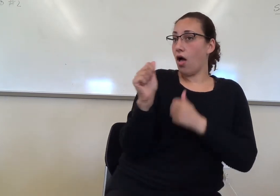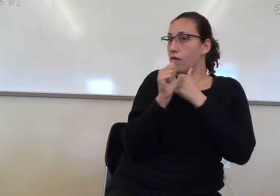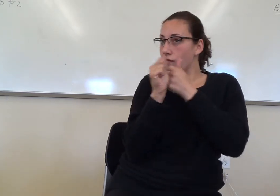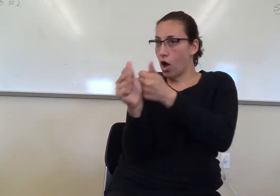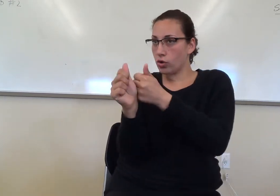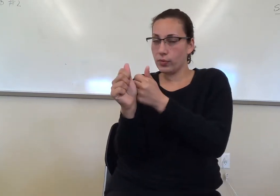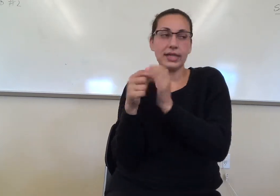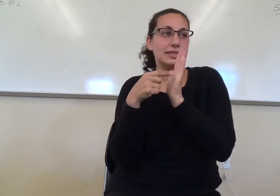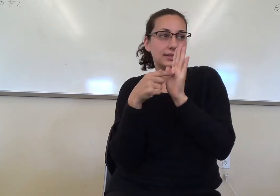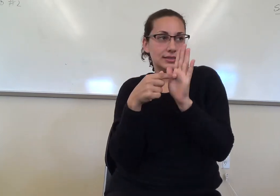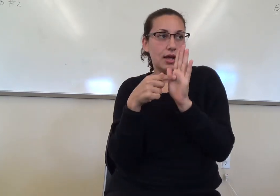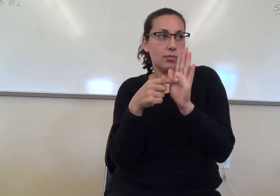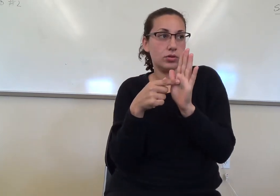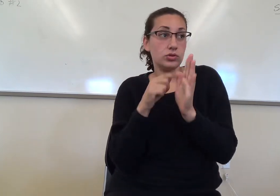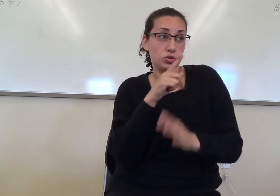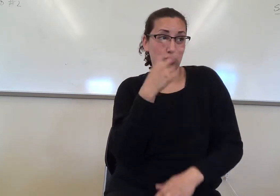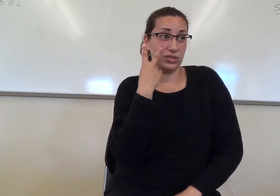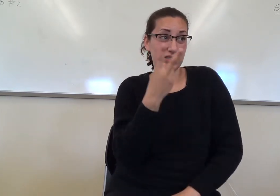So is there a reversal transition?